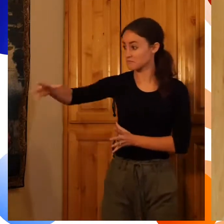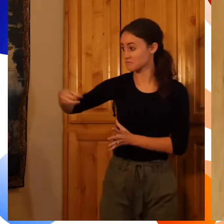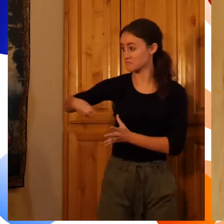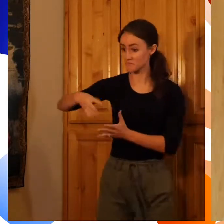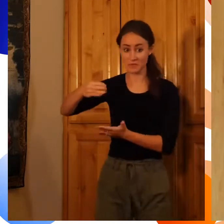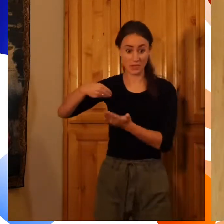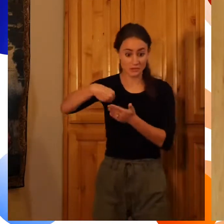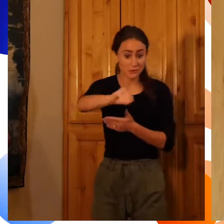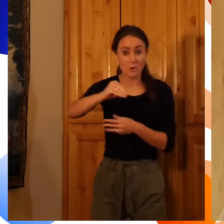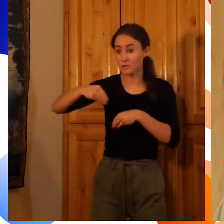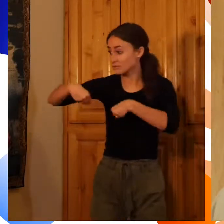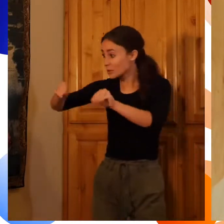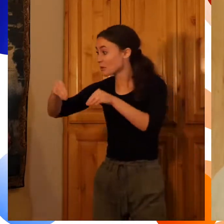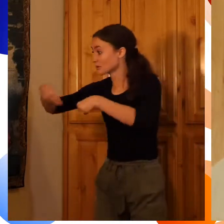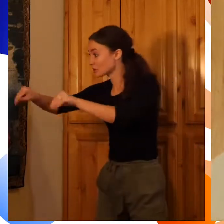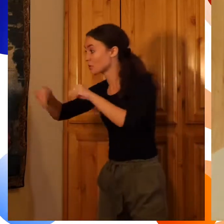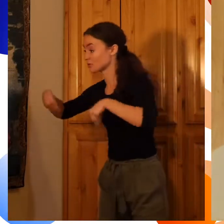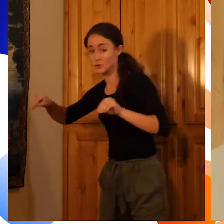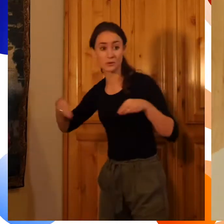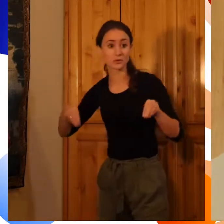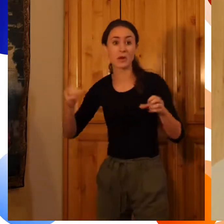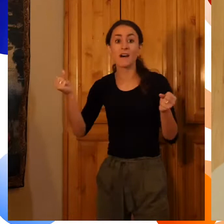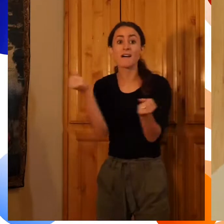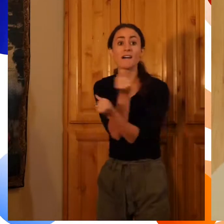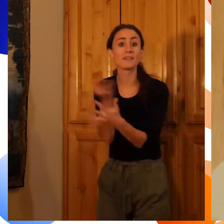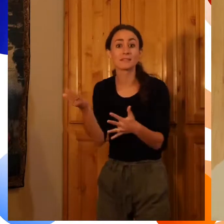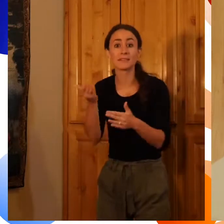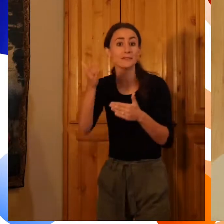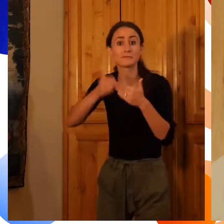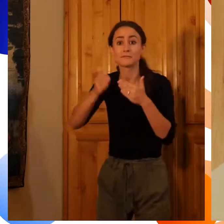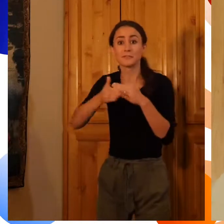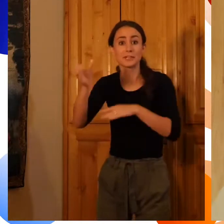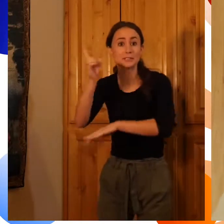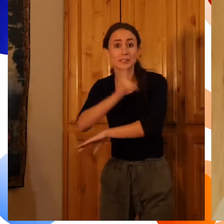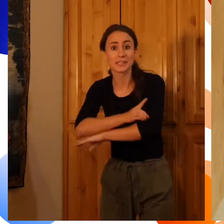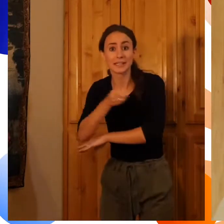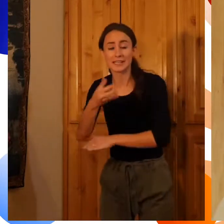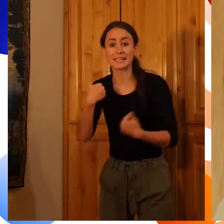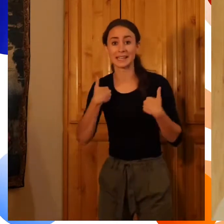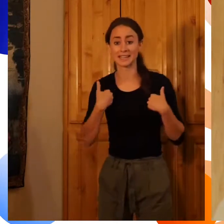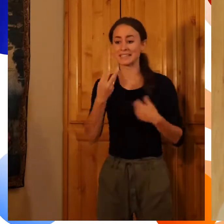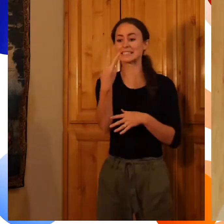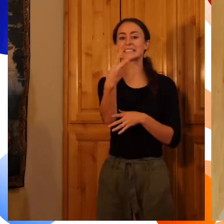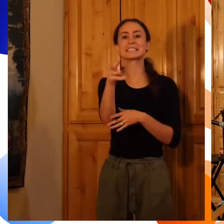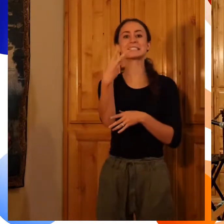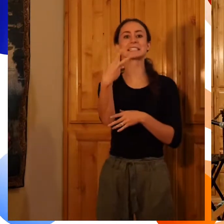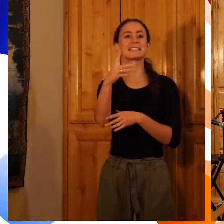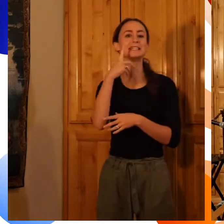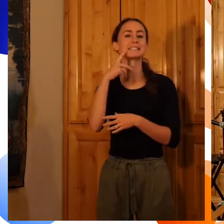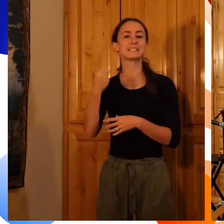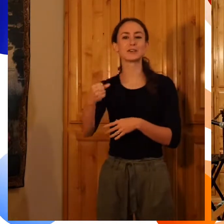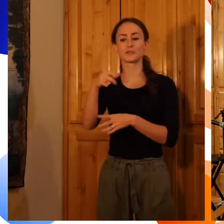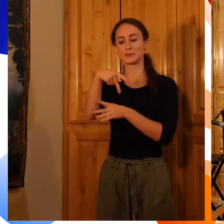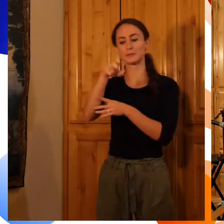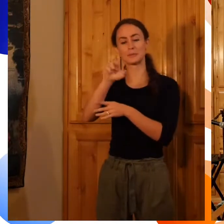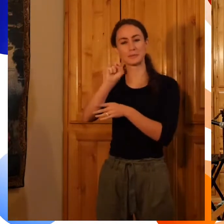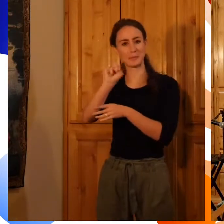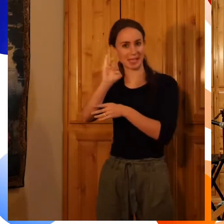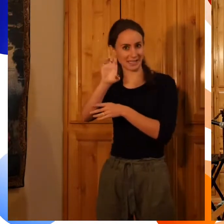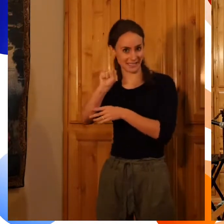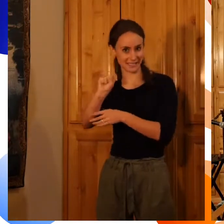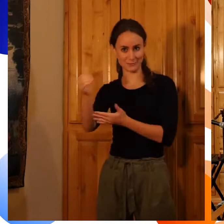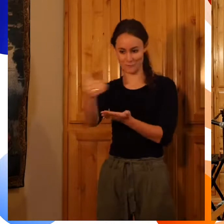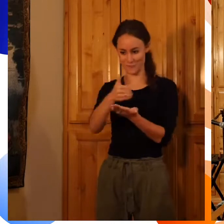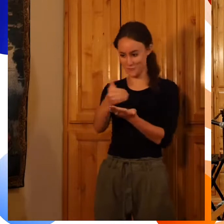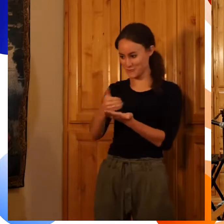it, until at the end of the day he had 16 silver pennies tied up in a sock on his belt. New food to feast